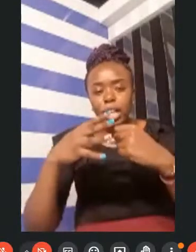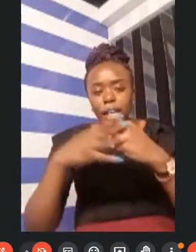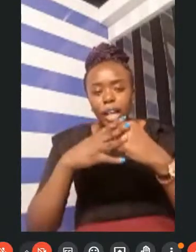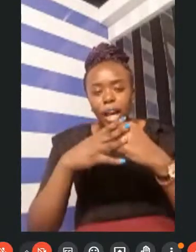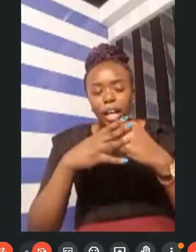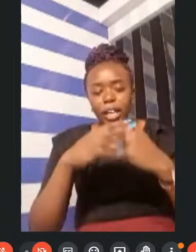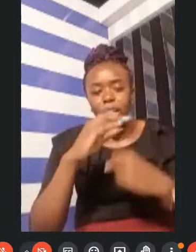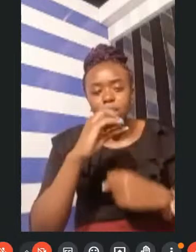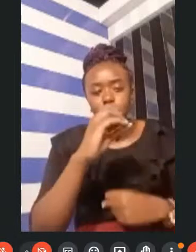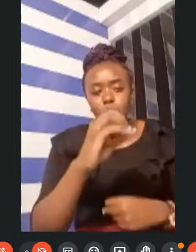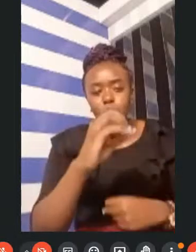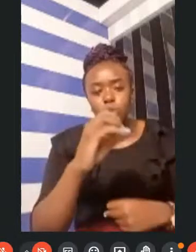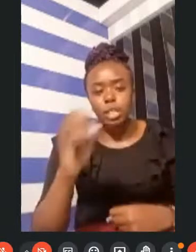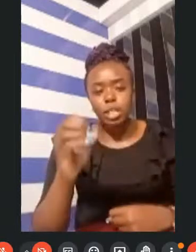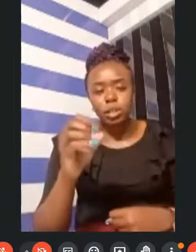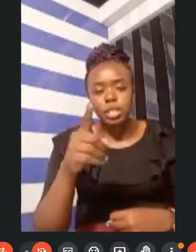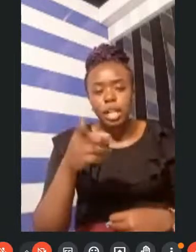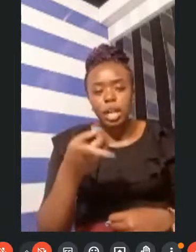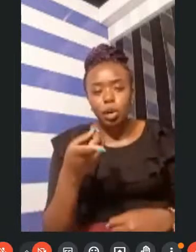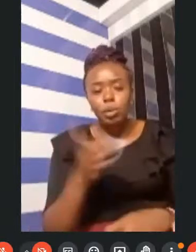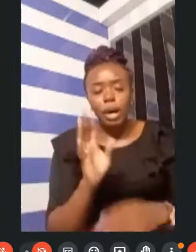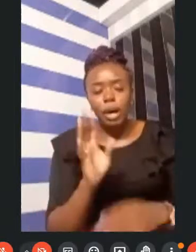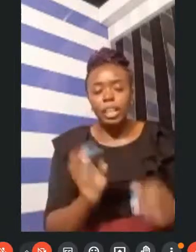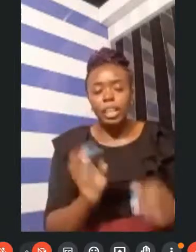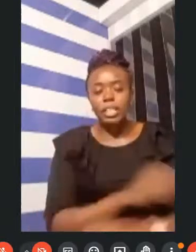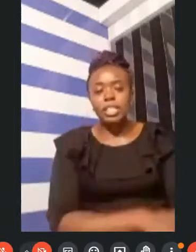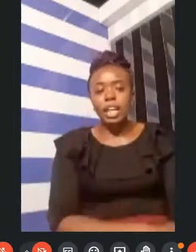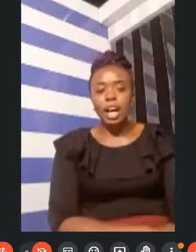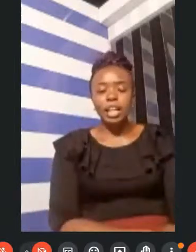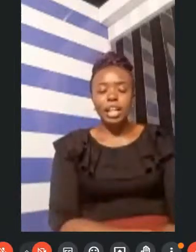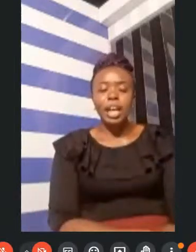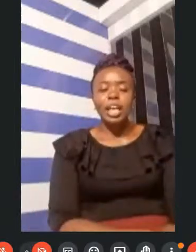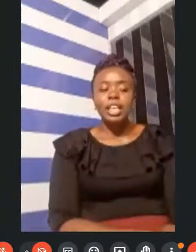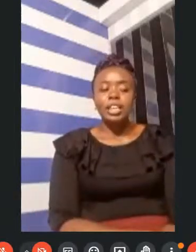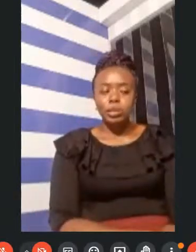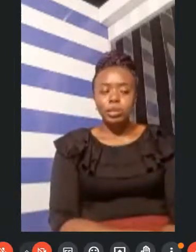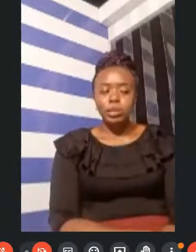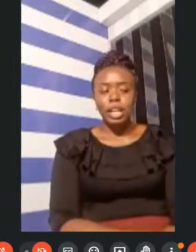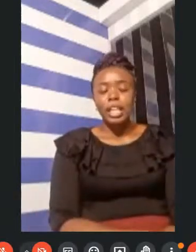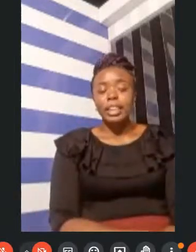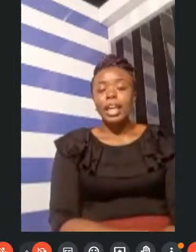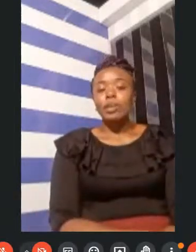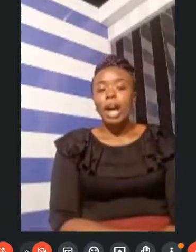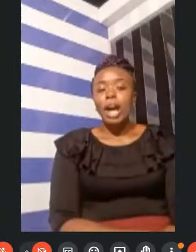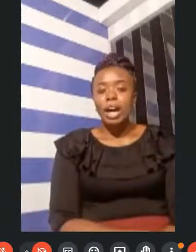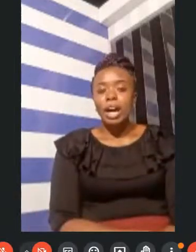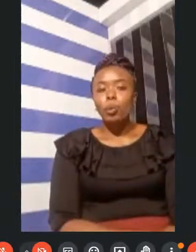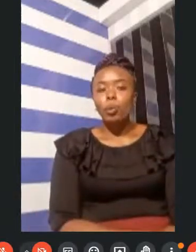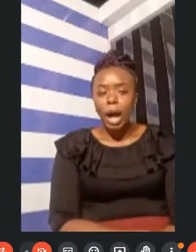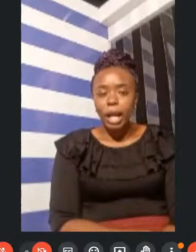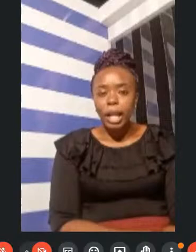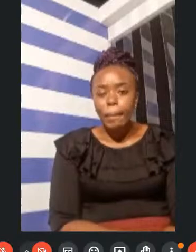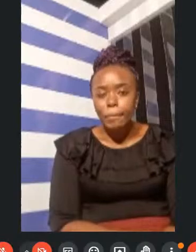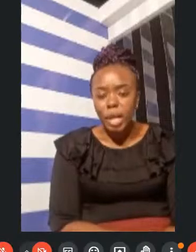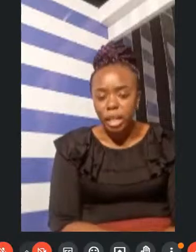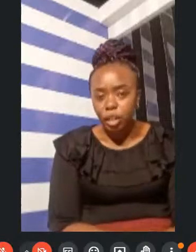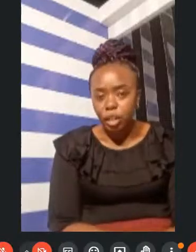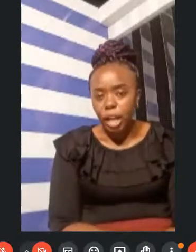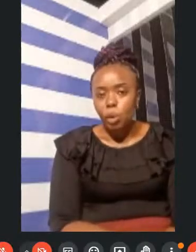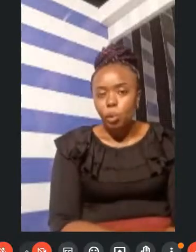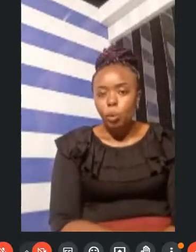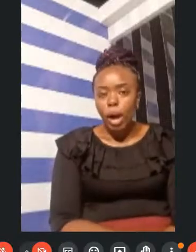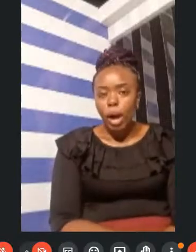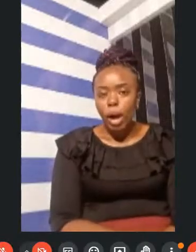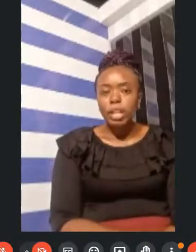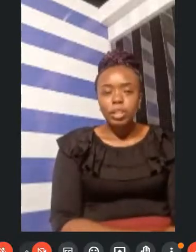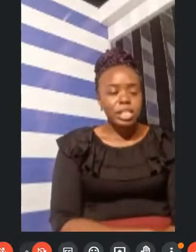we've said 9, two zeros, comma. That is 900,000. Then we have 1